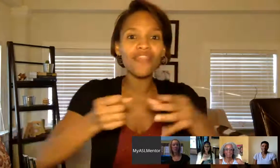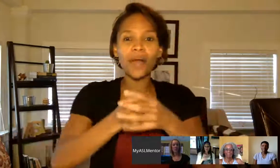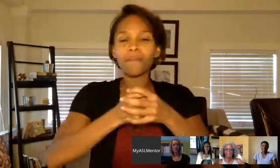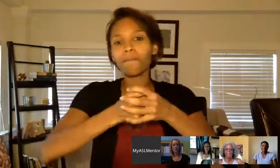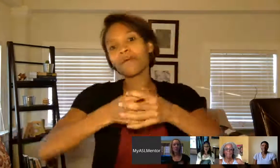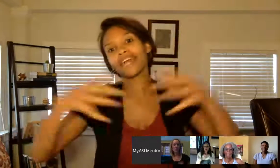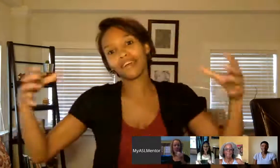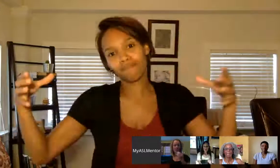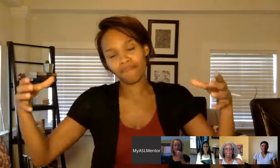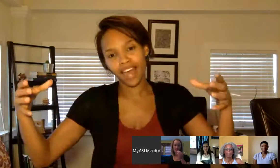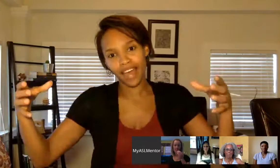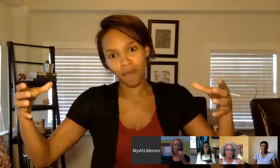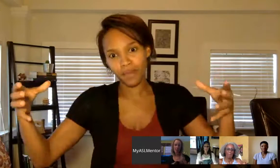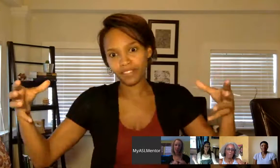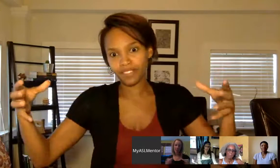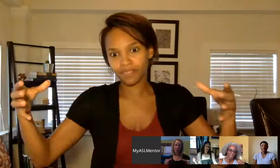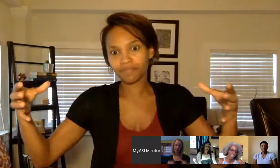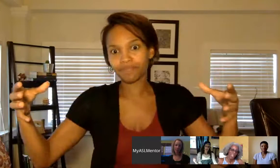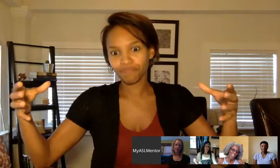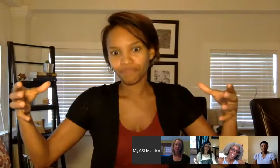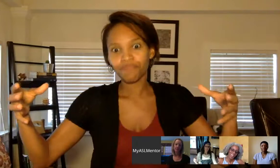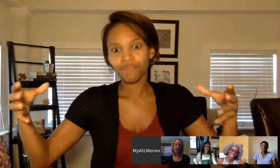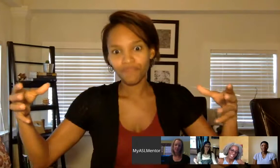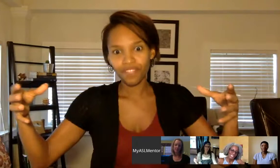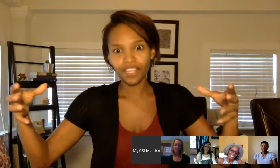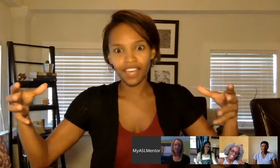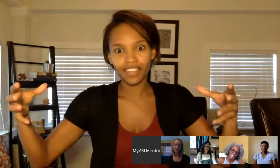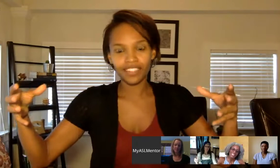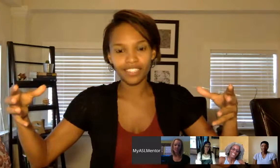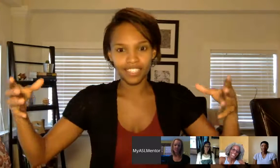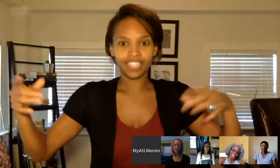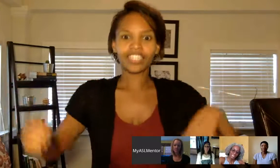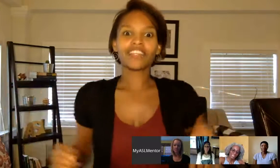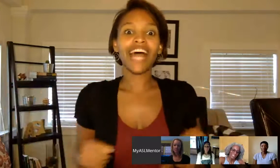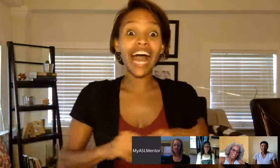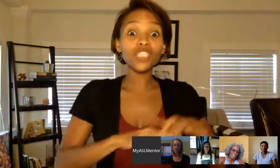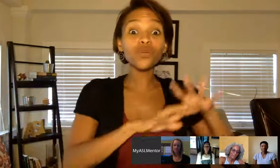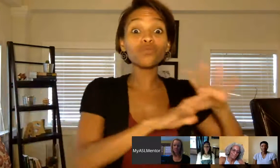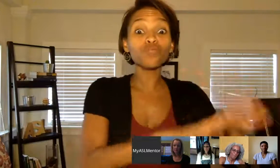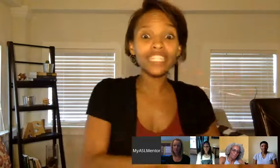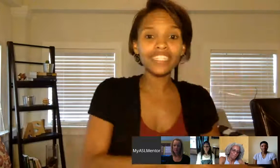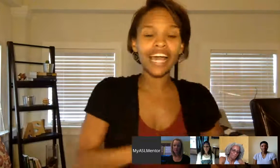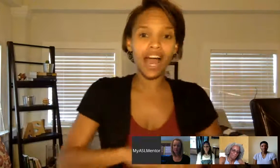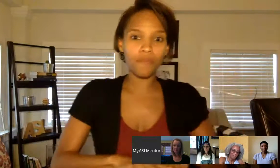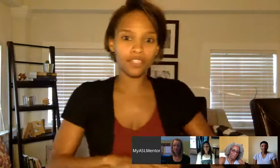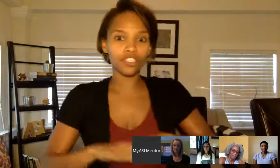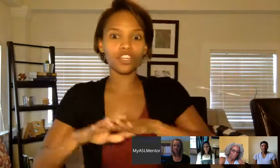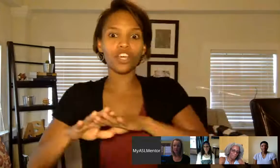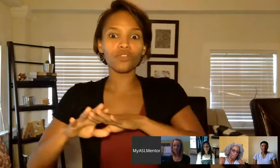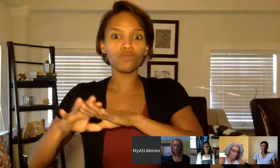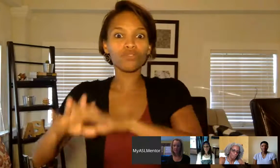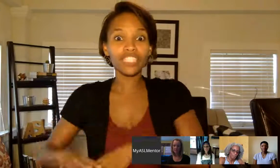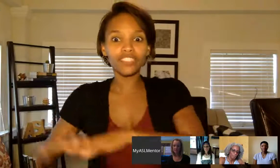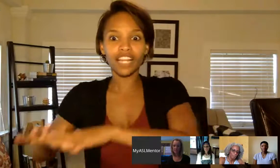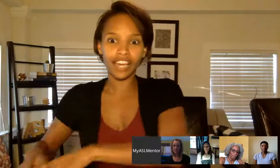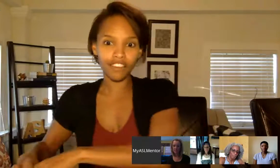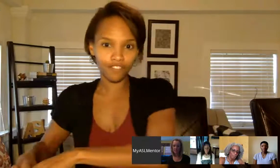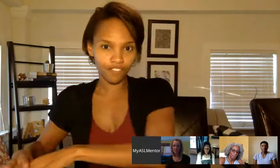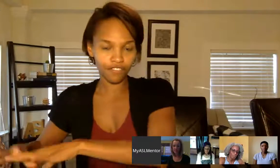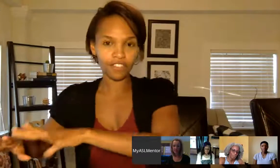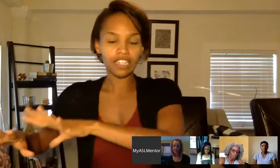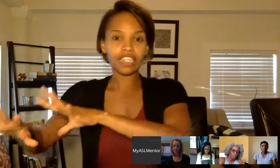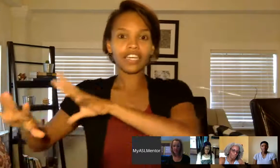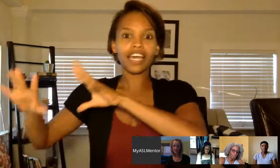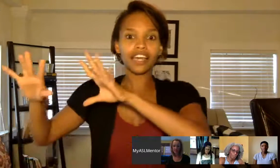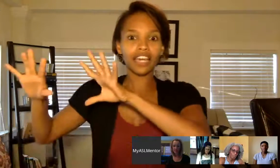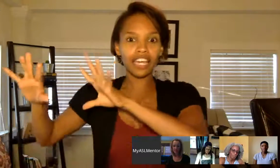join, and then bam, that happens. Yes. That's what really happens in real life